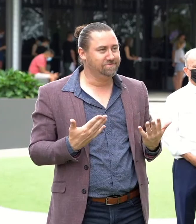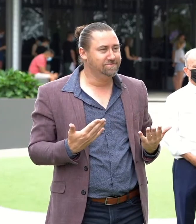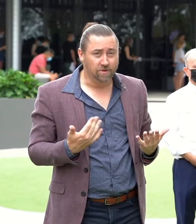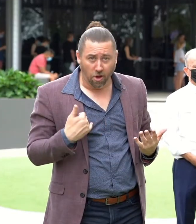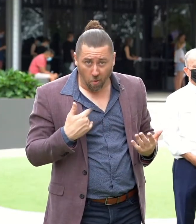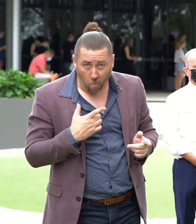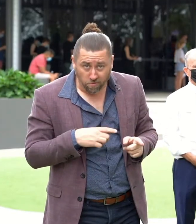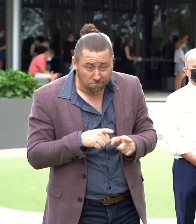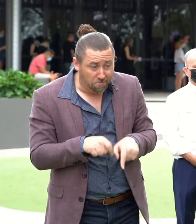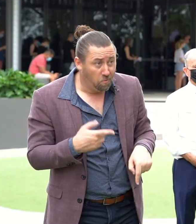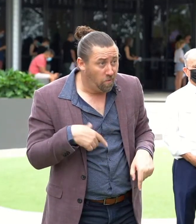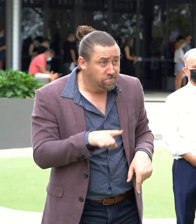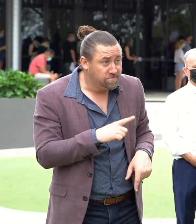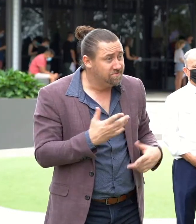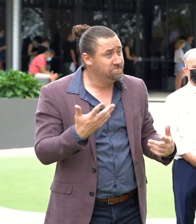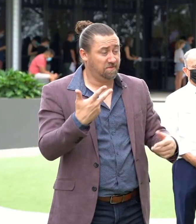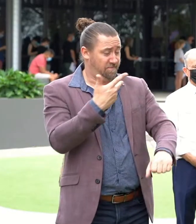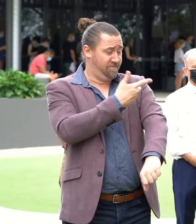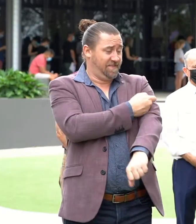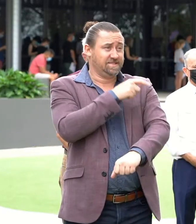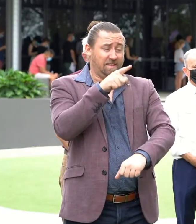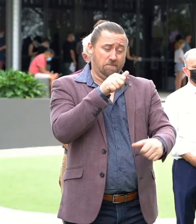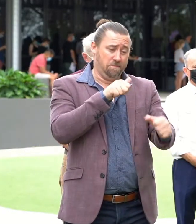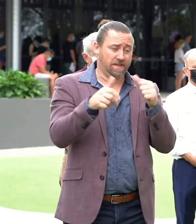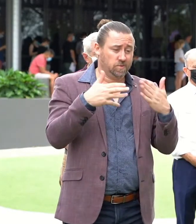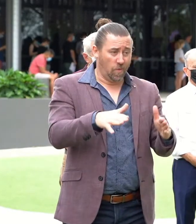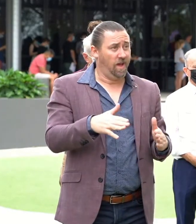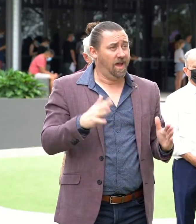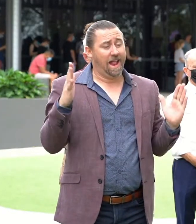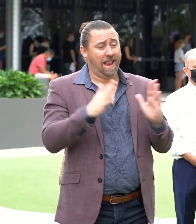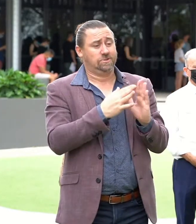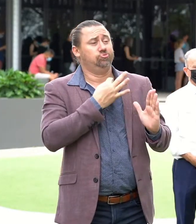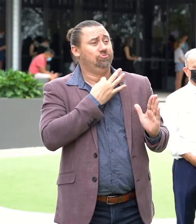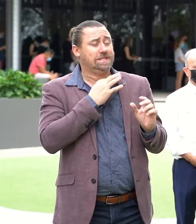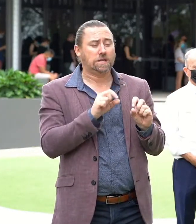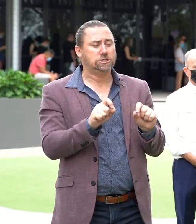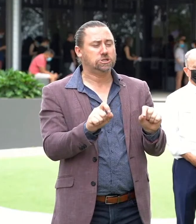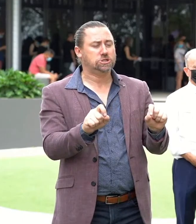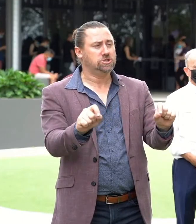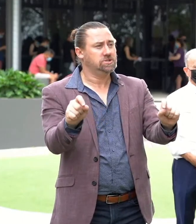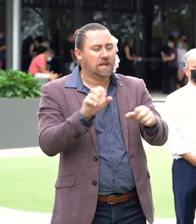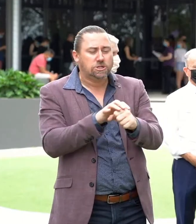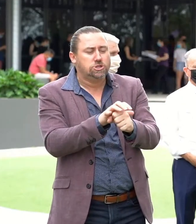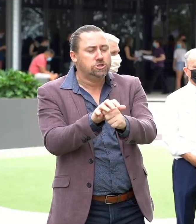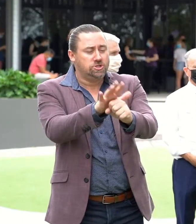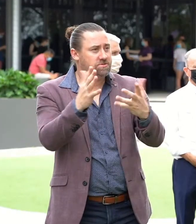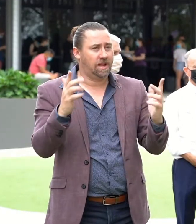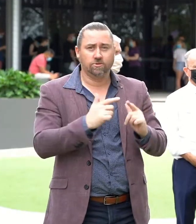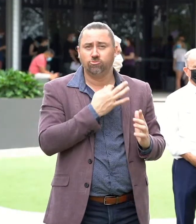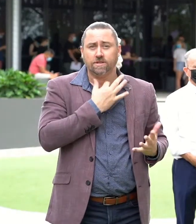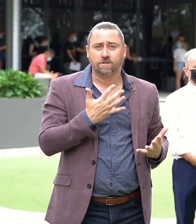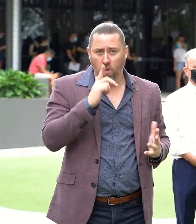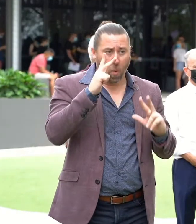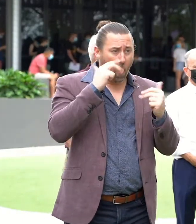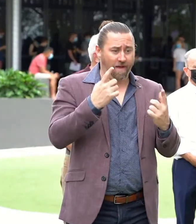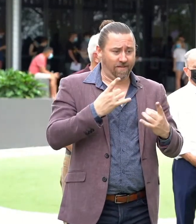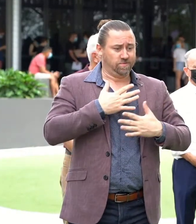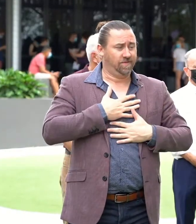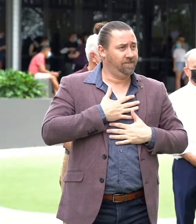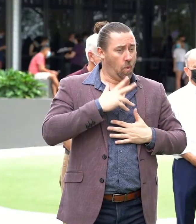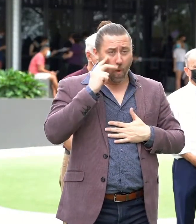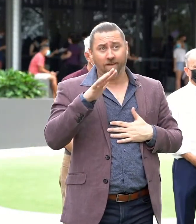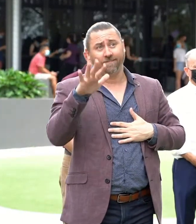see as many people vaccinated so that the virus does not spread. We can protect ourselves, our families, Queenslanders, the whole lot. But